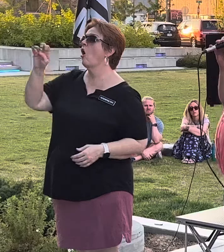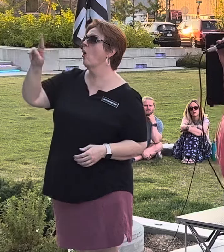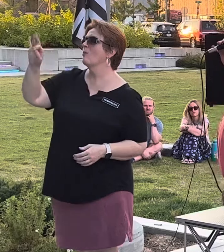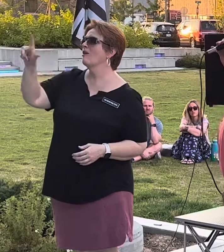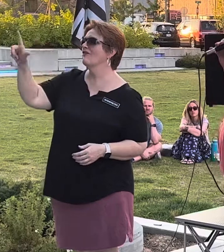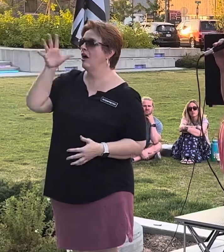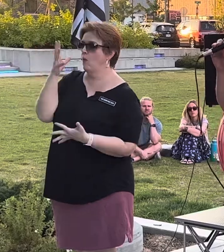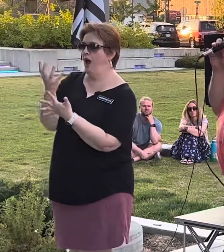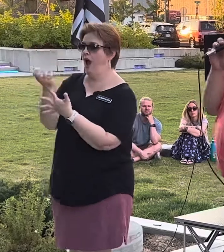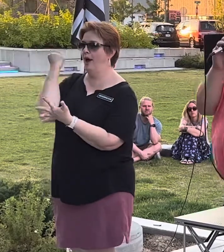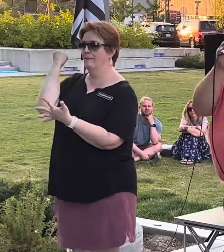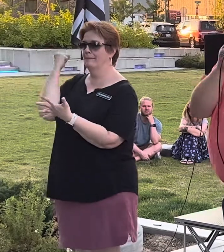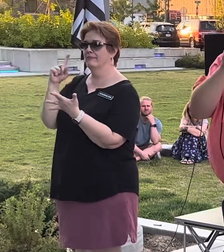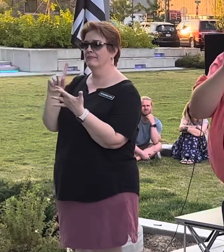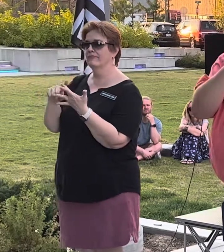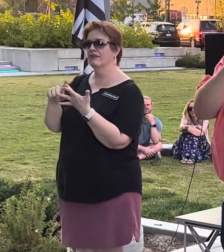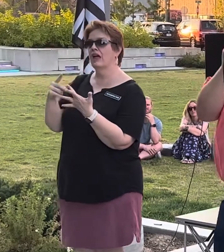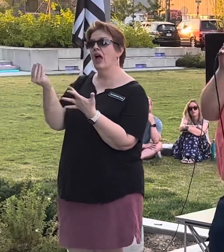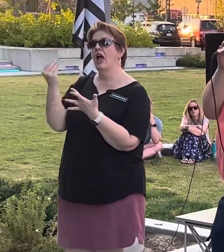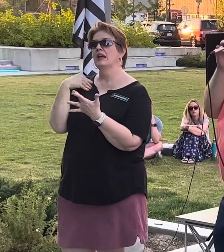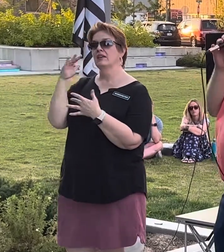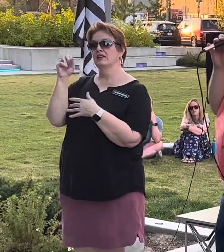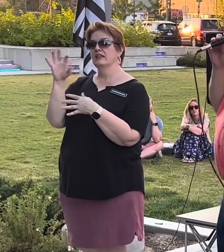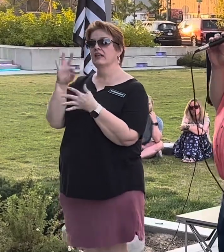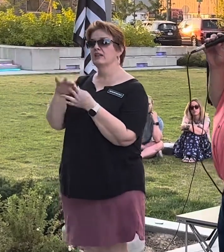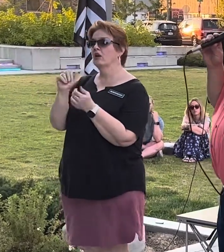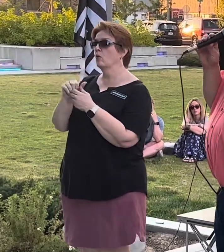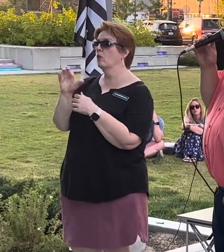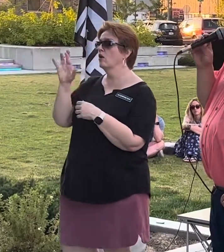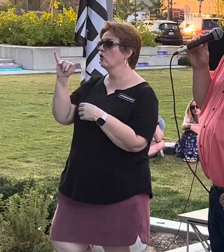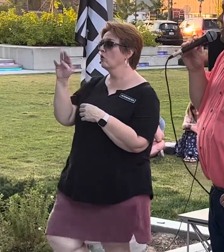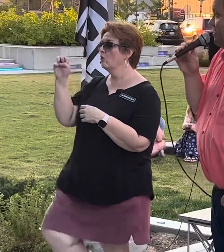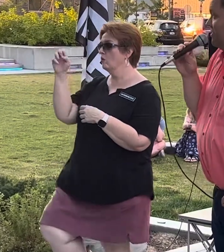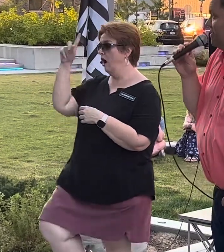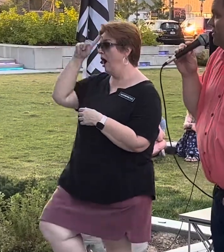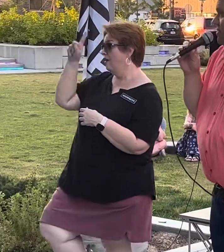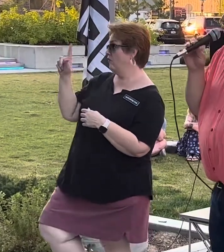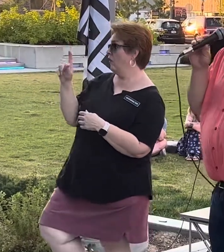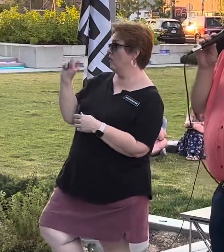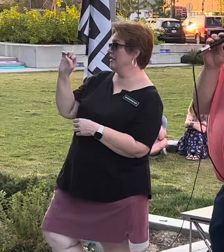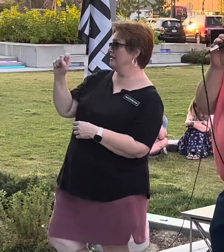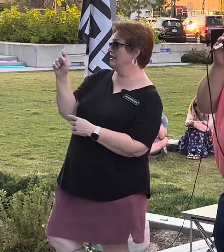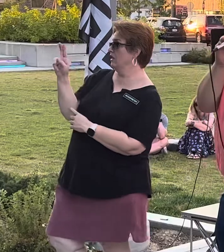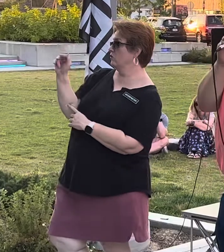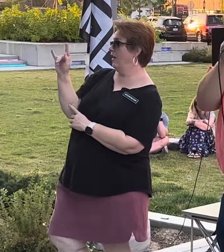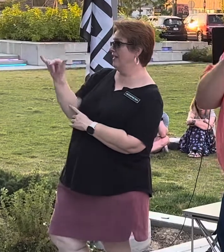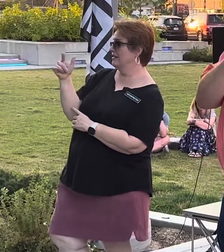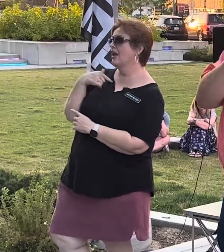us a case about criminalizing homosexuality, and we will overturn Lawrence.